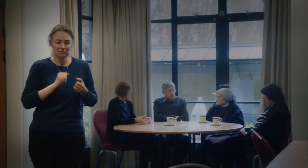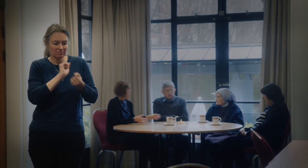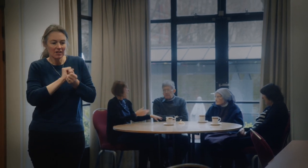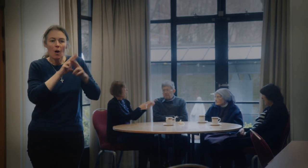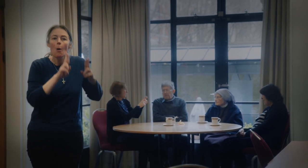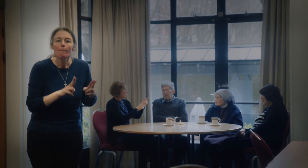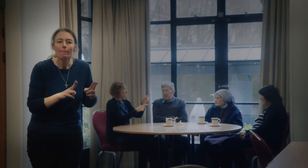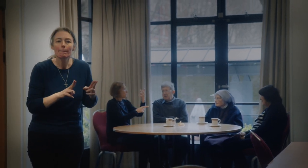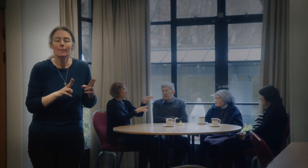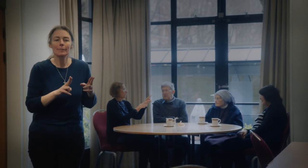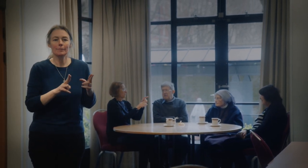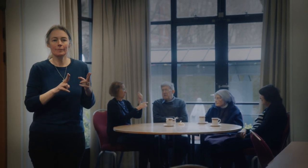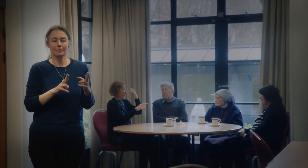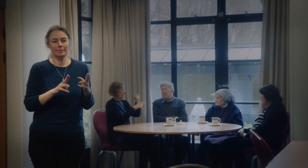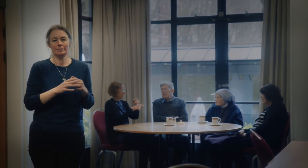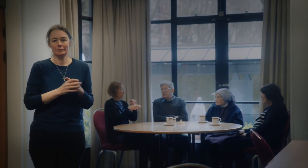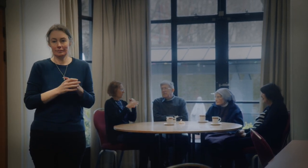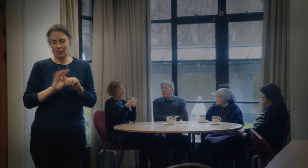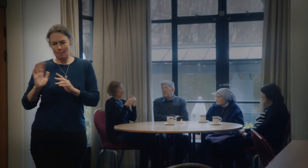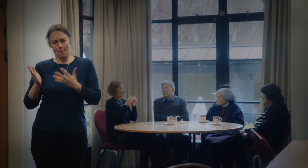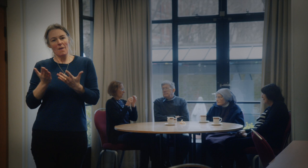We visit those who are sick or housebound.